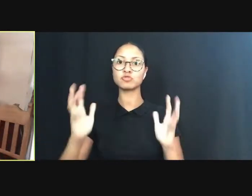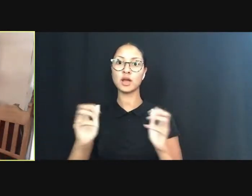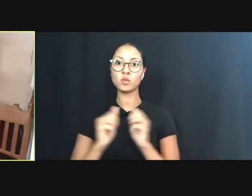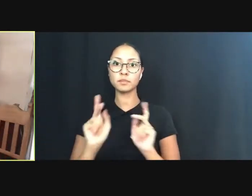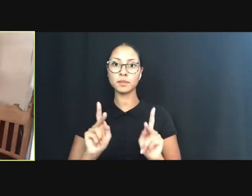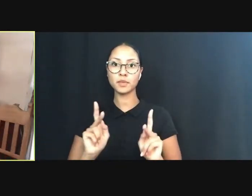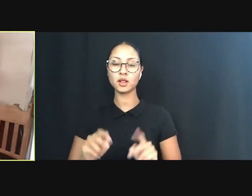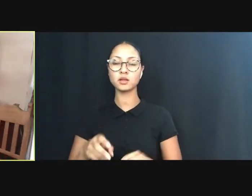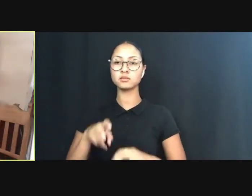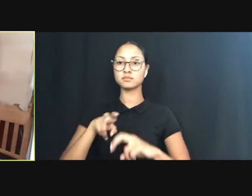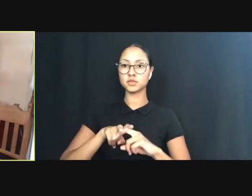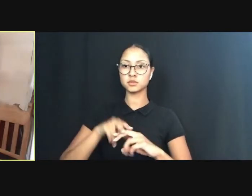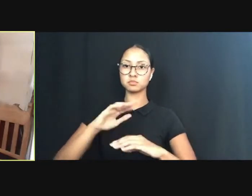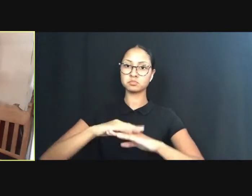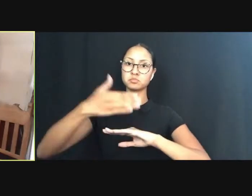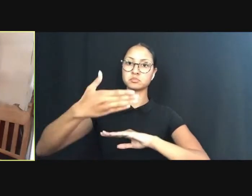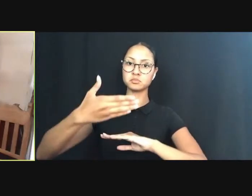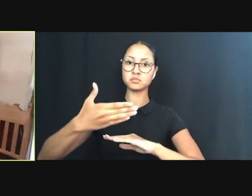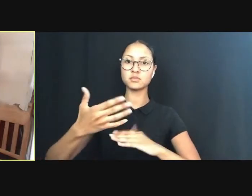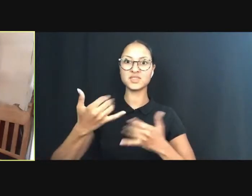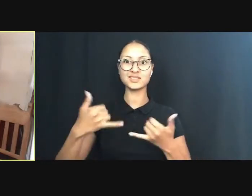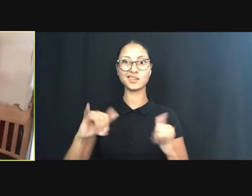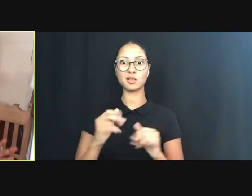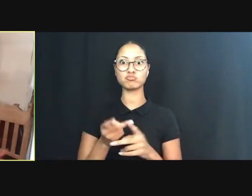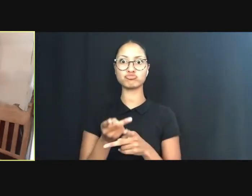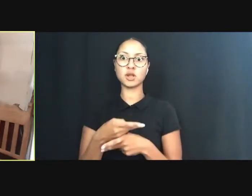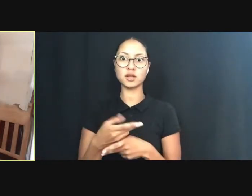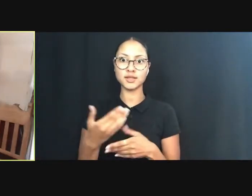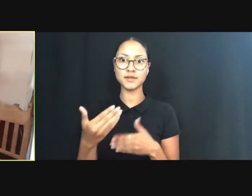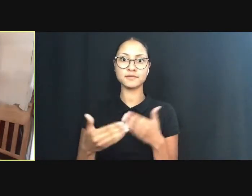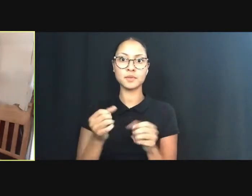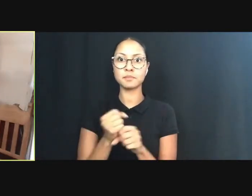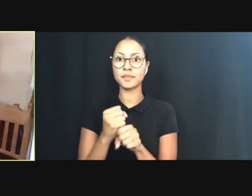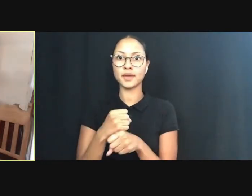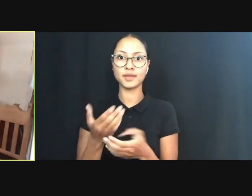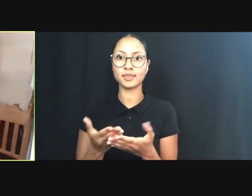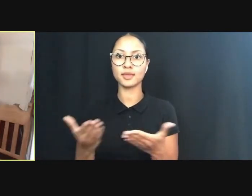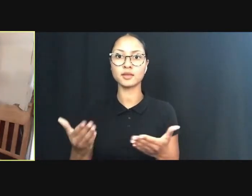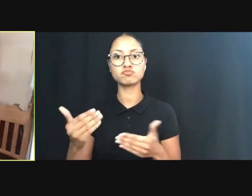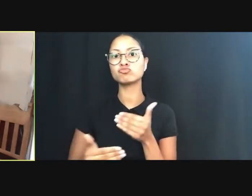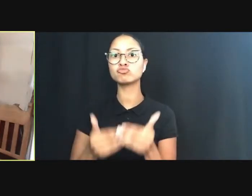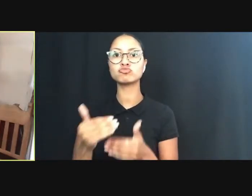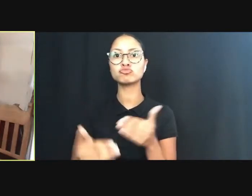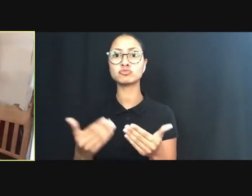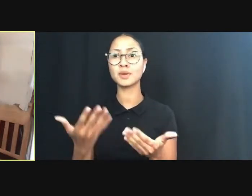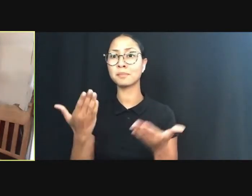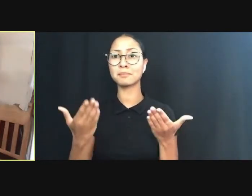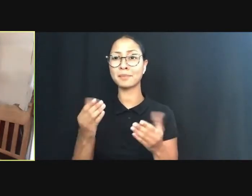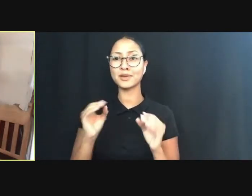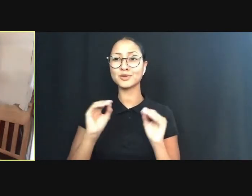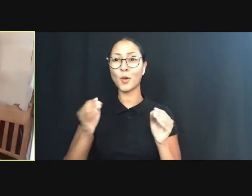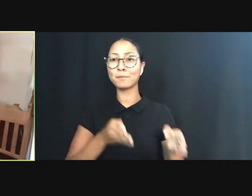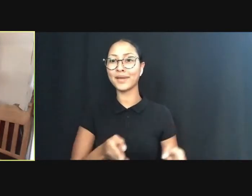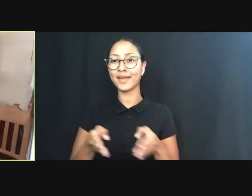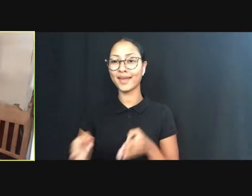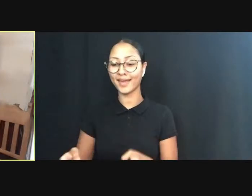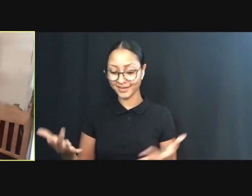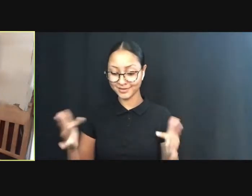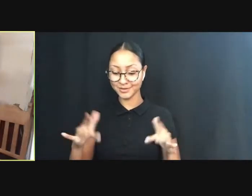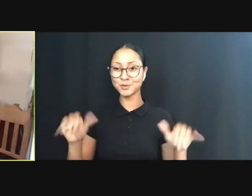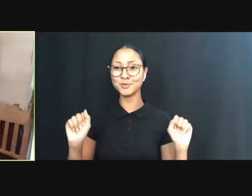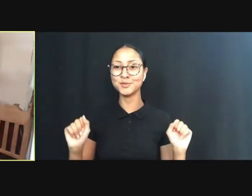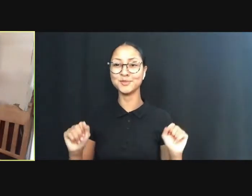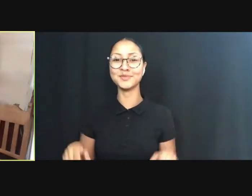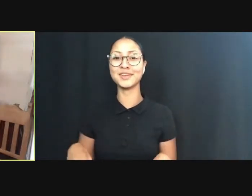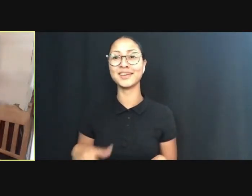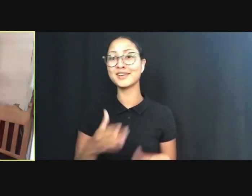words and self together, no matter how much, you know, if you don't got pants on below, right, are you bringing your meal to the Zoom?